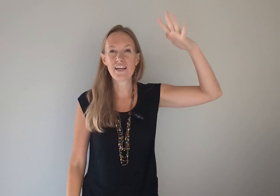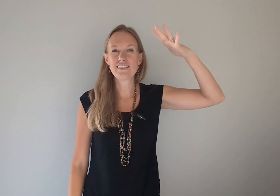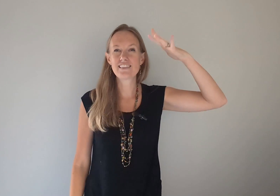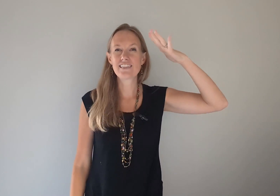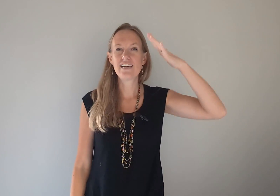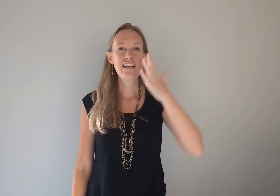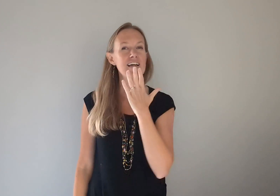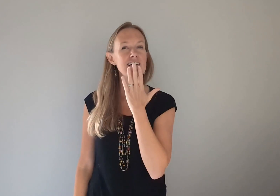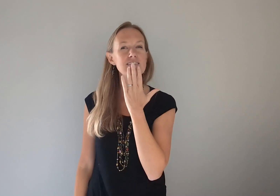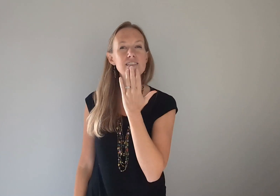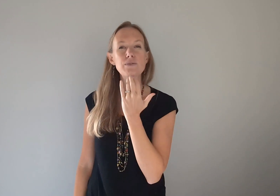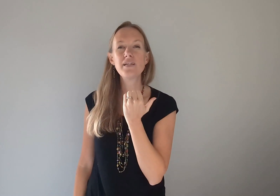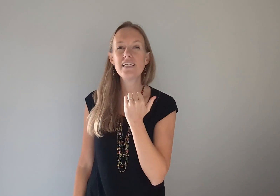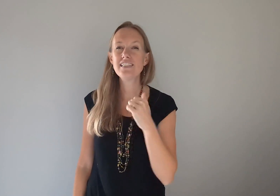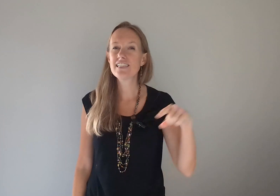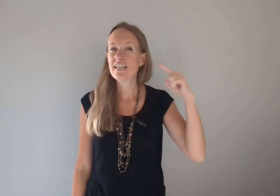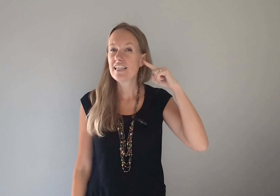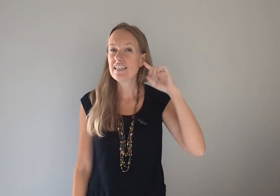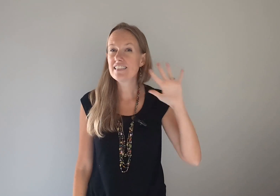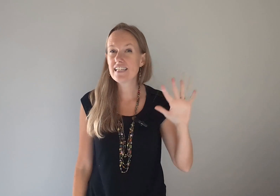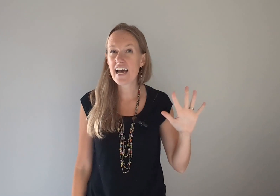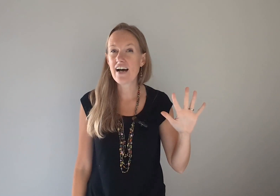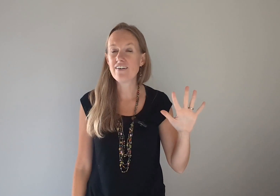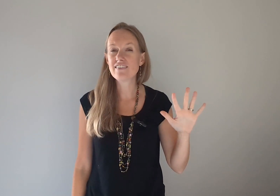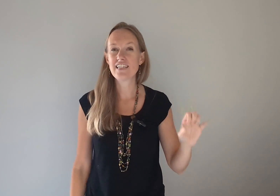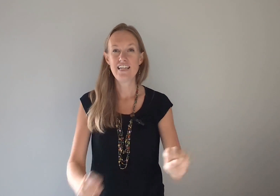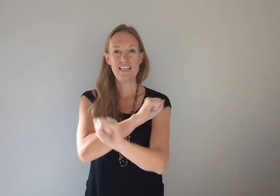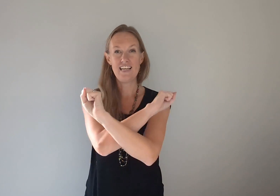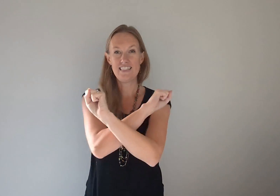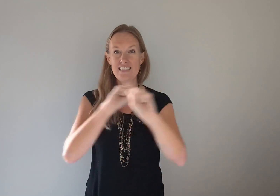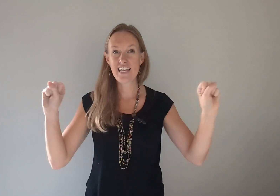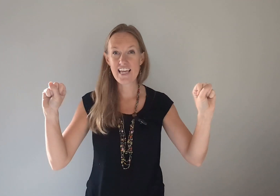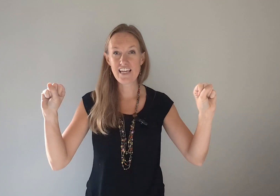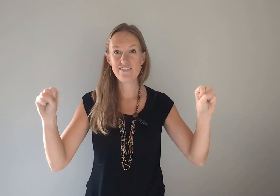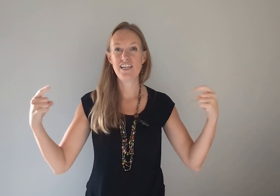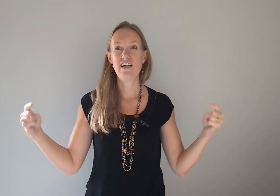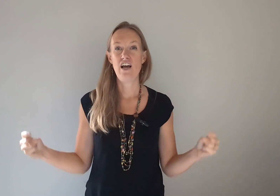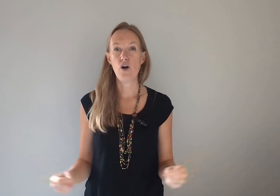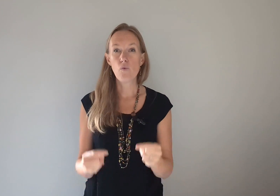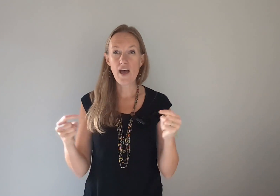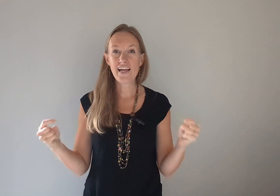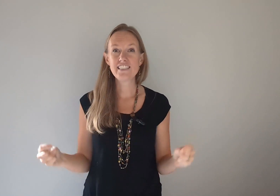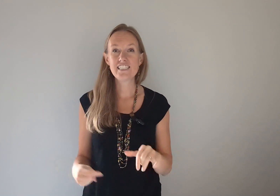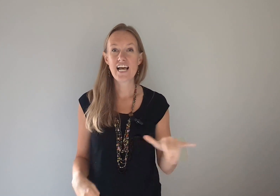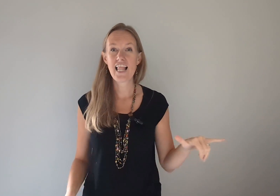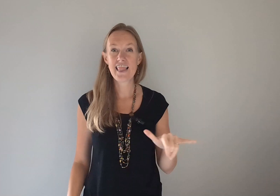grace, how sweet the sound that saved a wretch